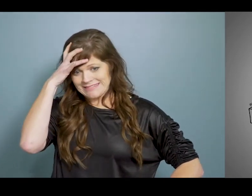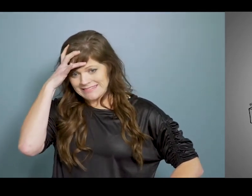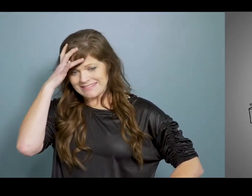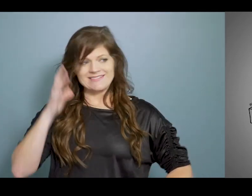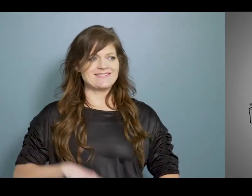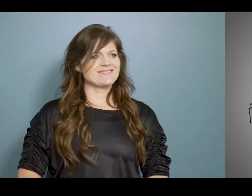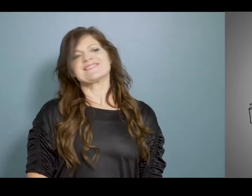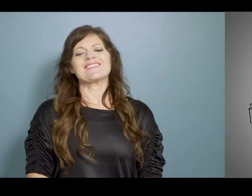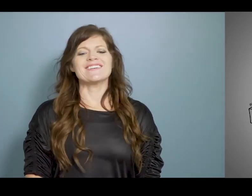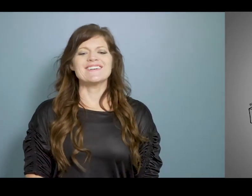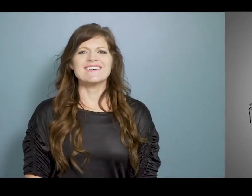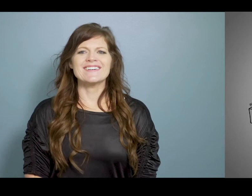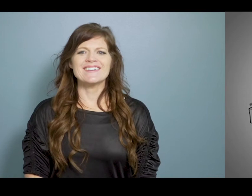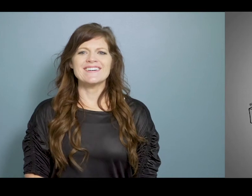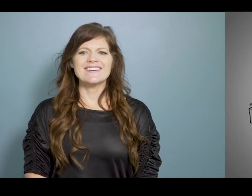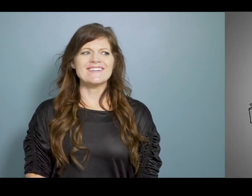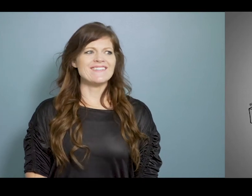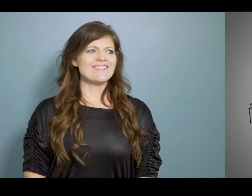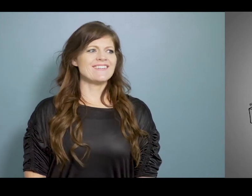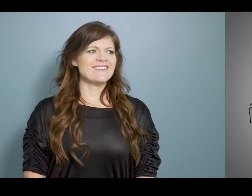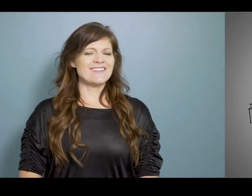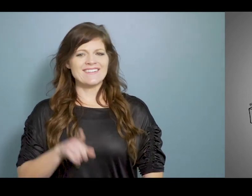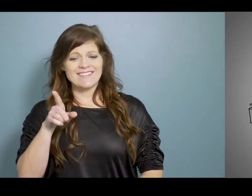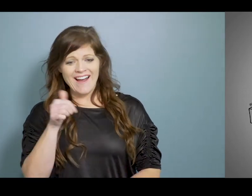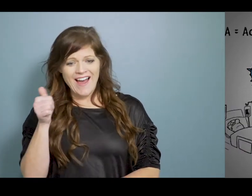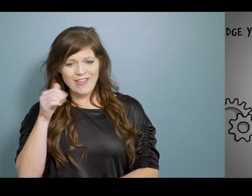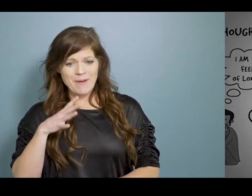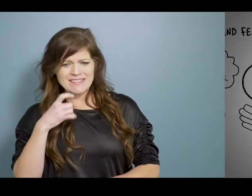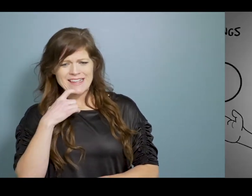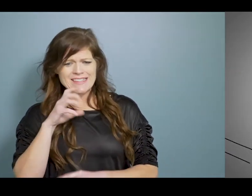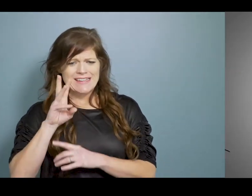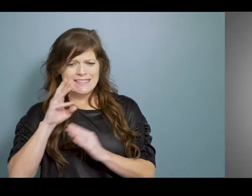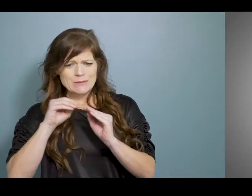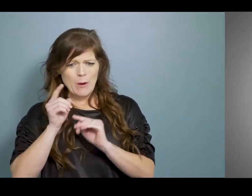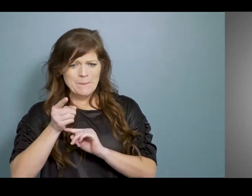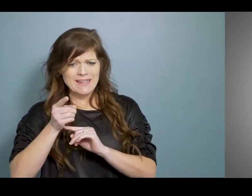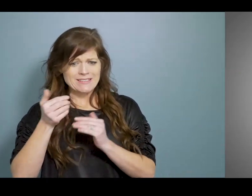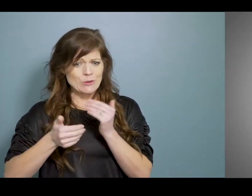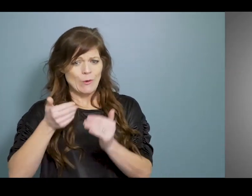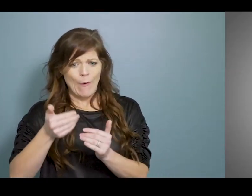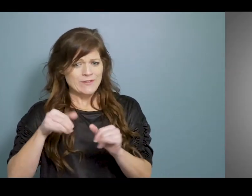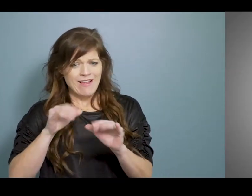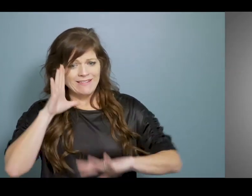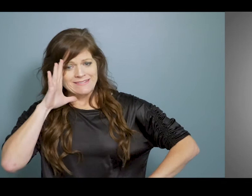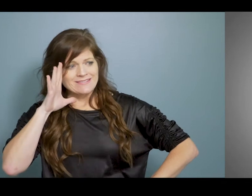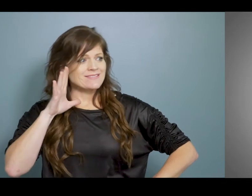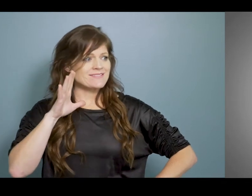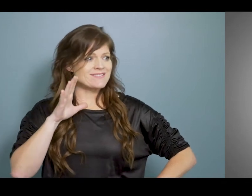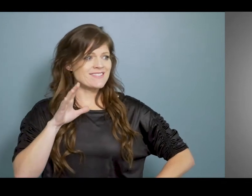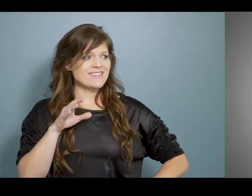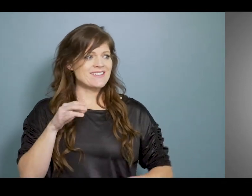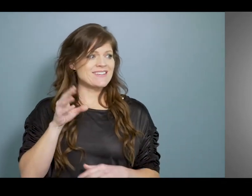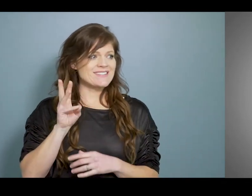thoughts and feelings, bring in the next step, which is C, come back into your